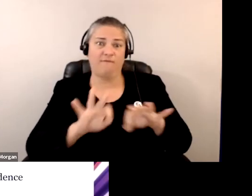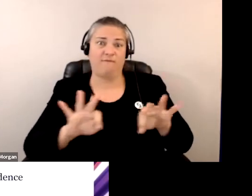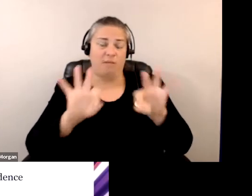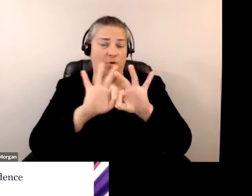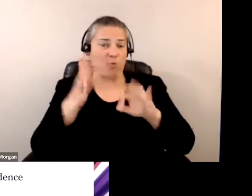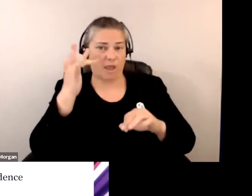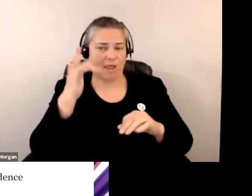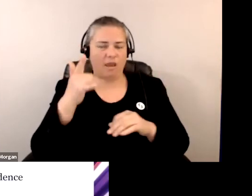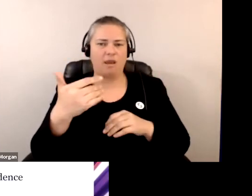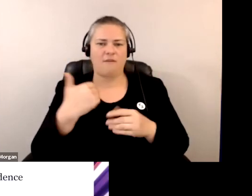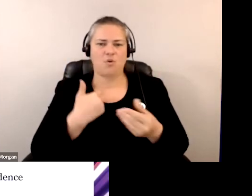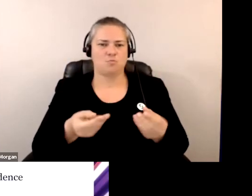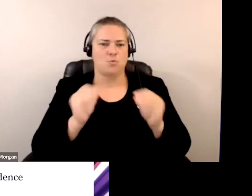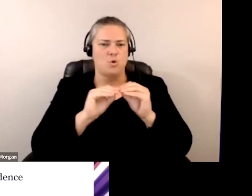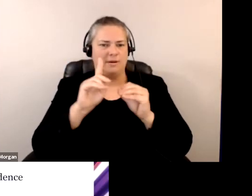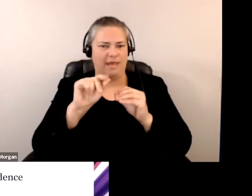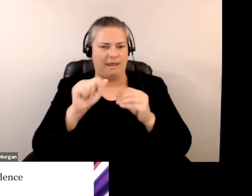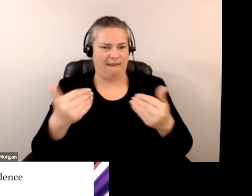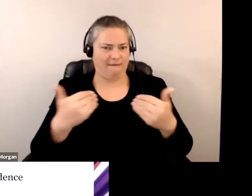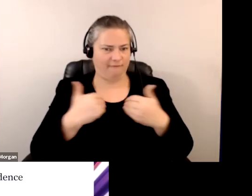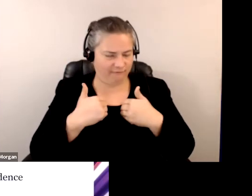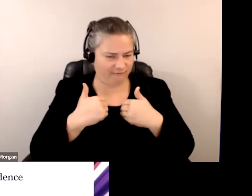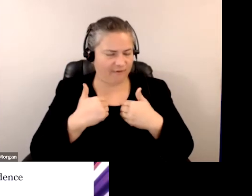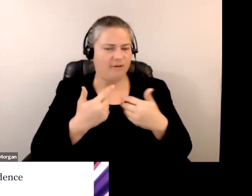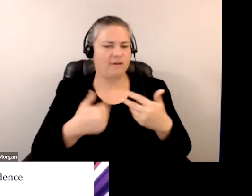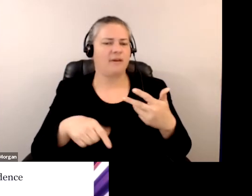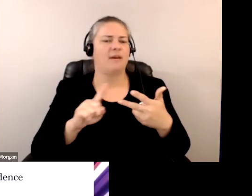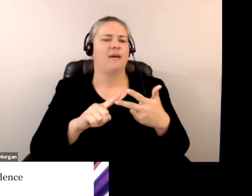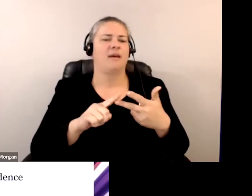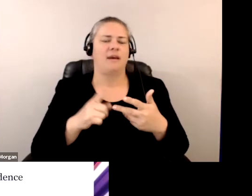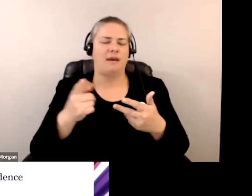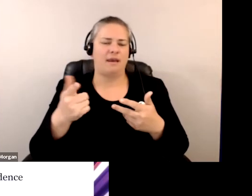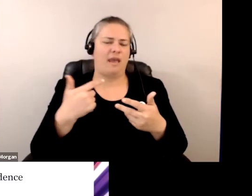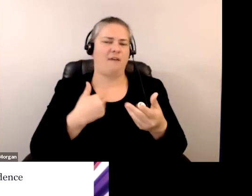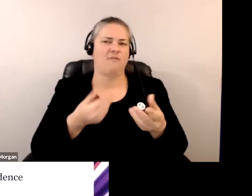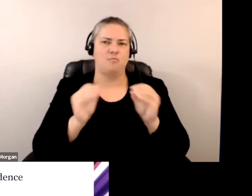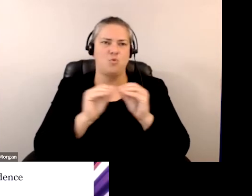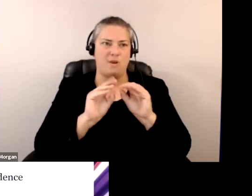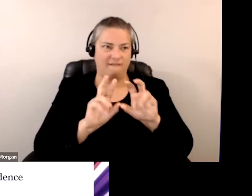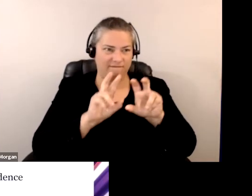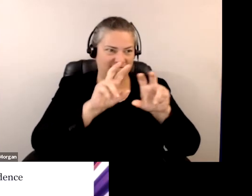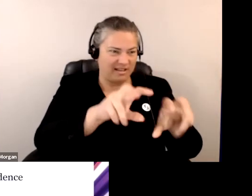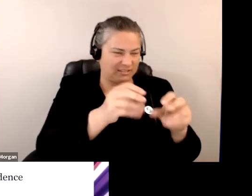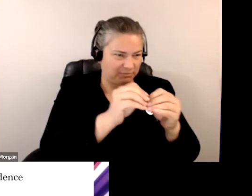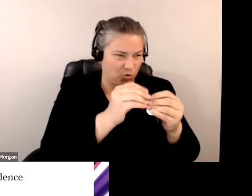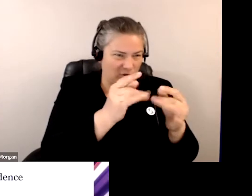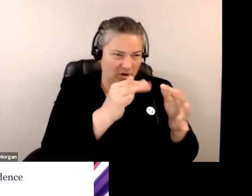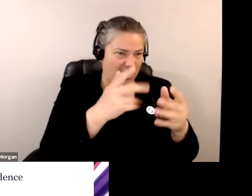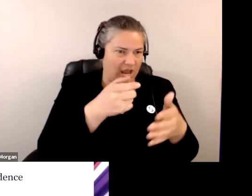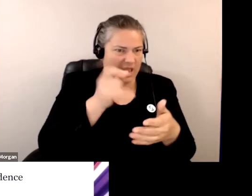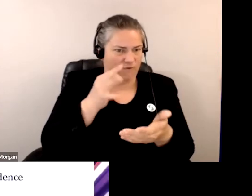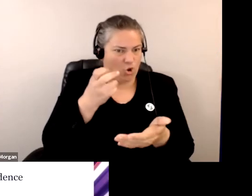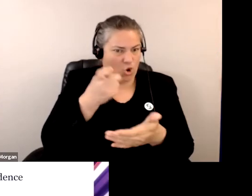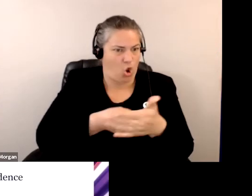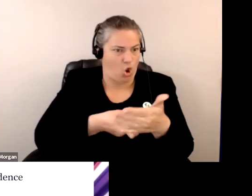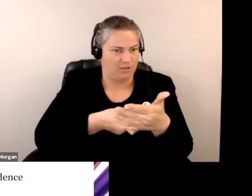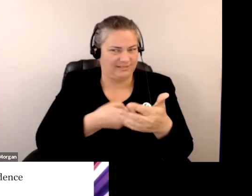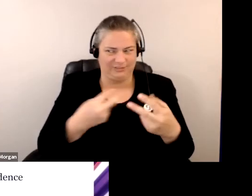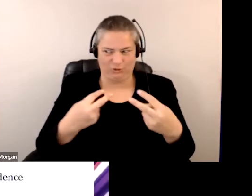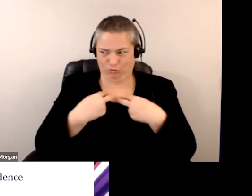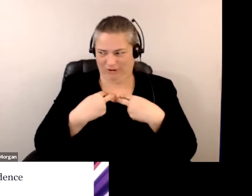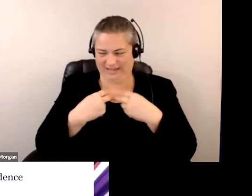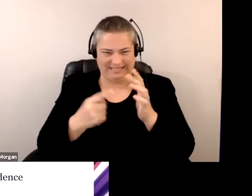exists. It also maximizes the return on previous investments, and in a cost-constrained environment, while we